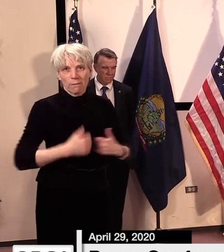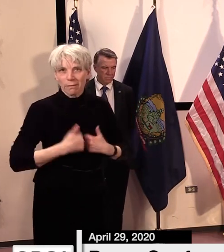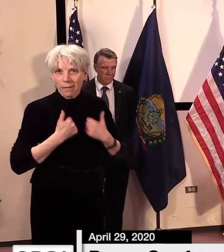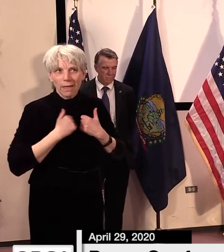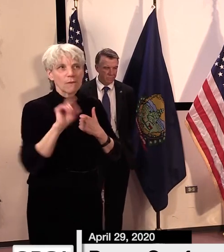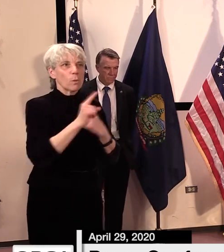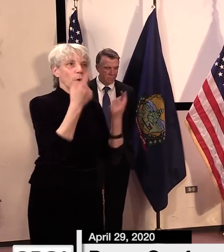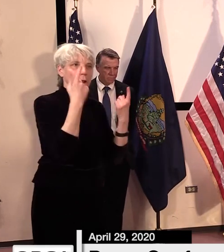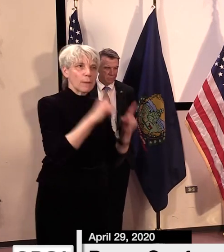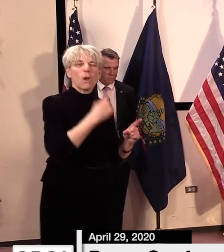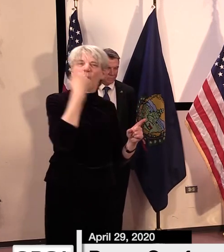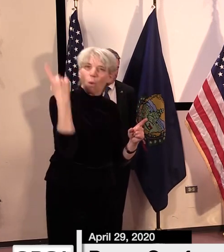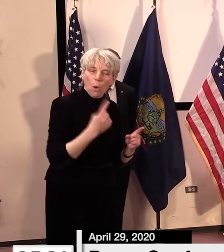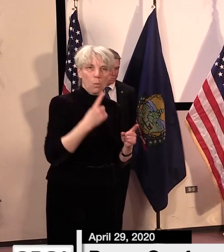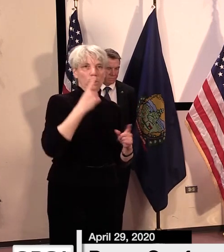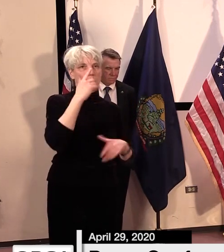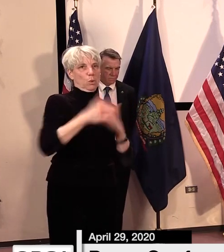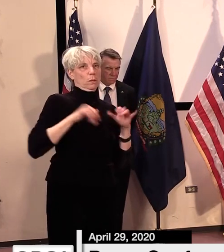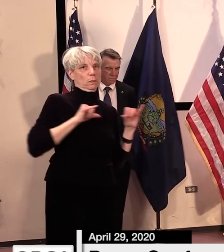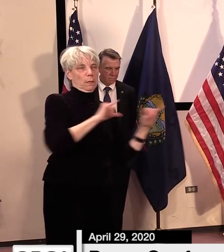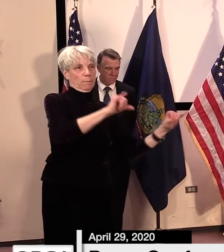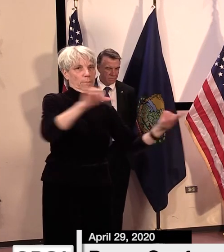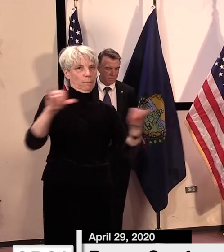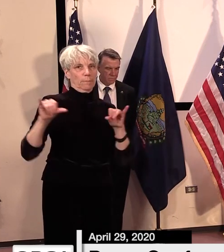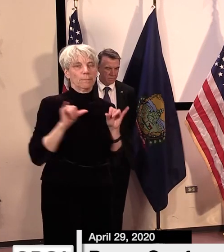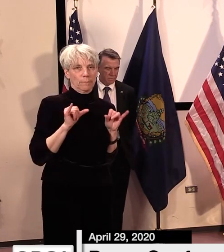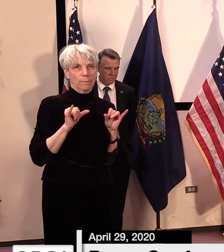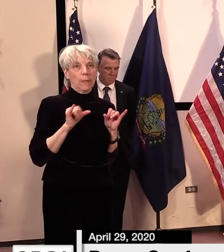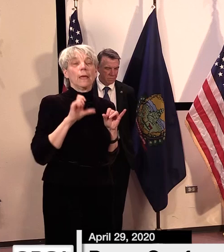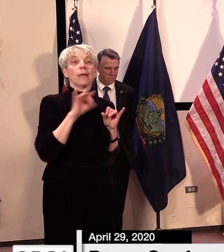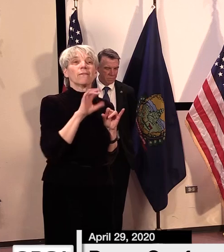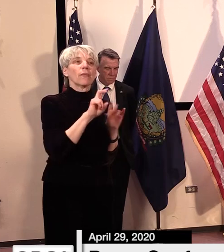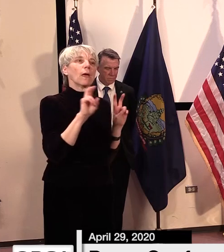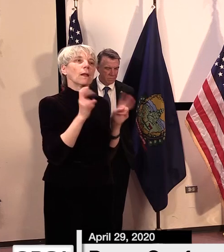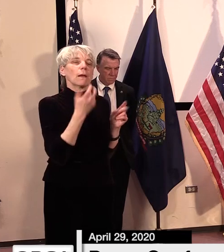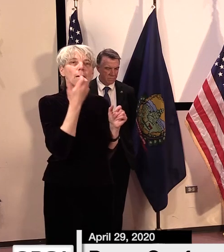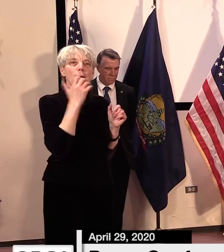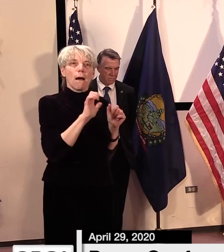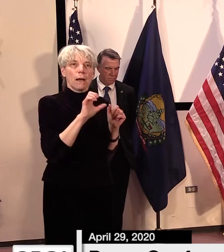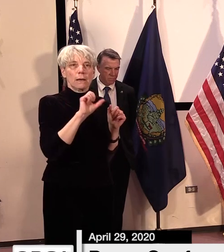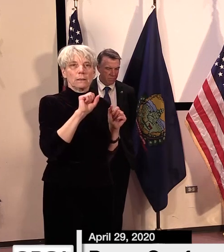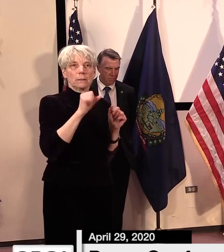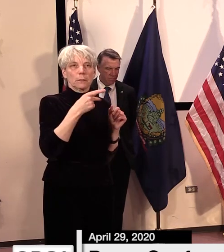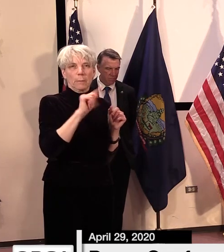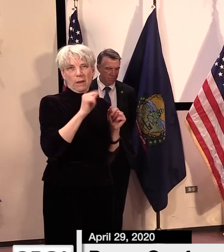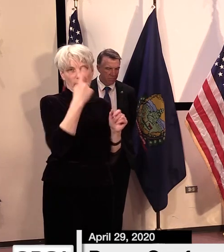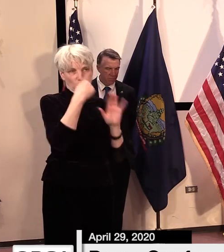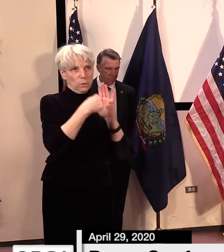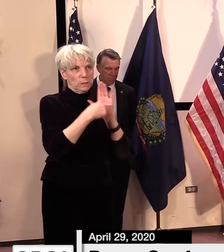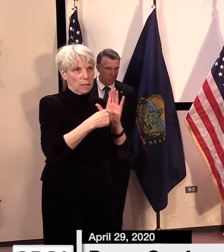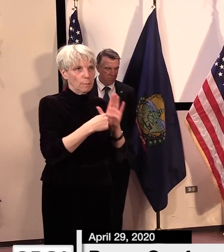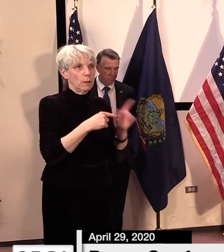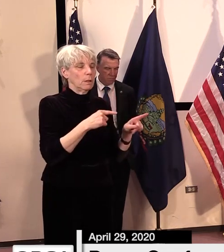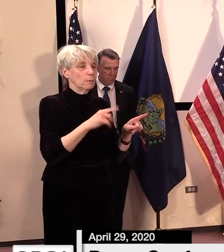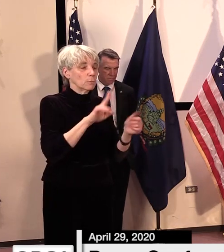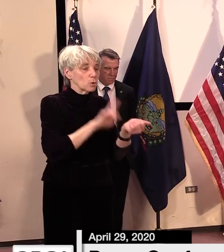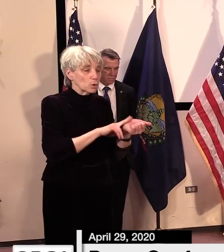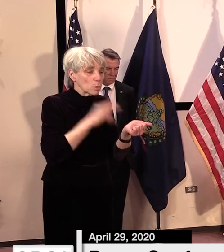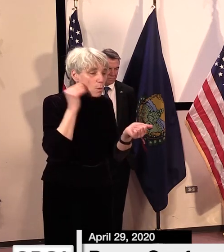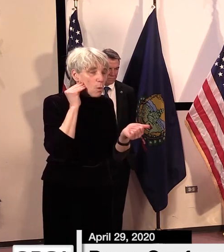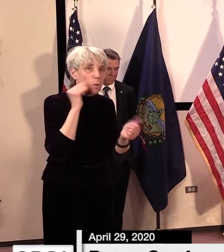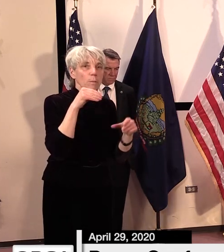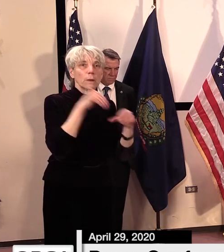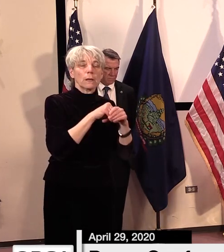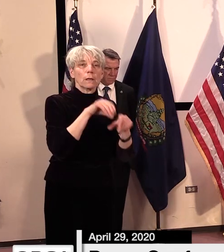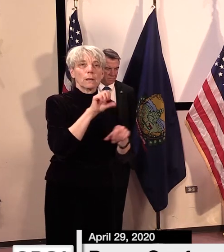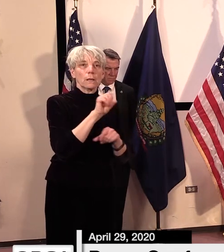this occurred. If the hotspot was actually a long-term care facility in St. Albans or Swanton